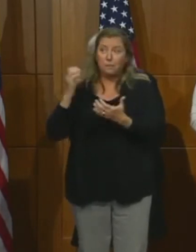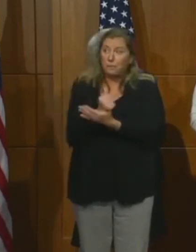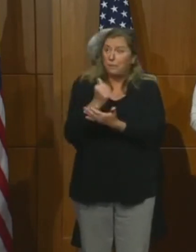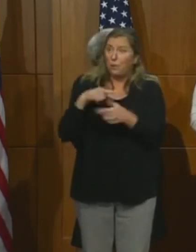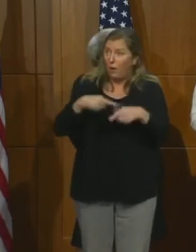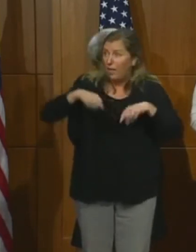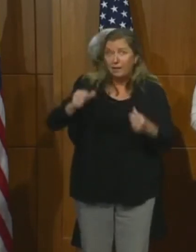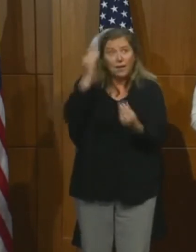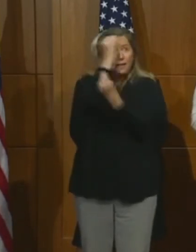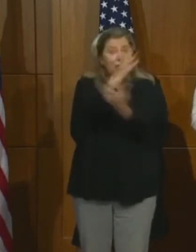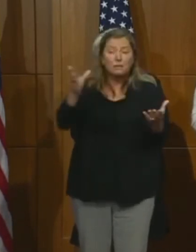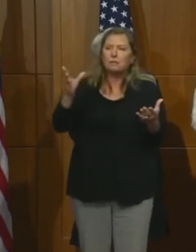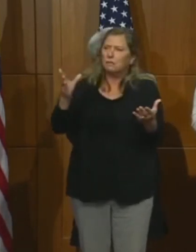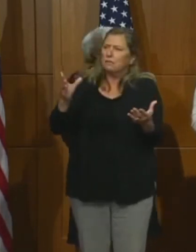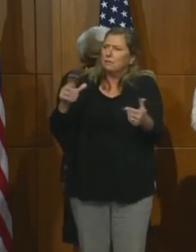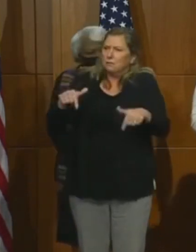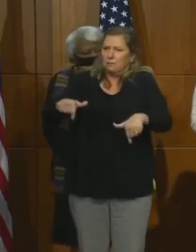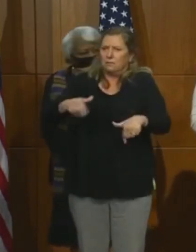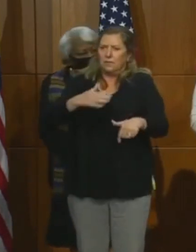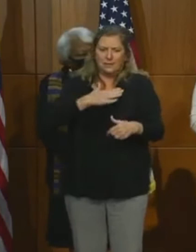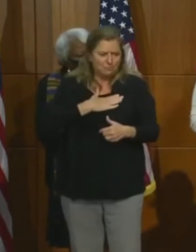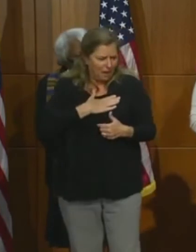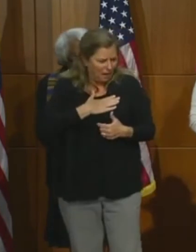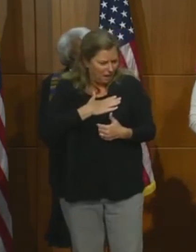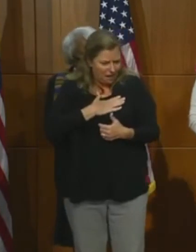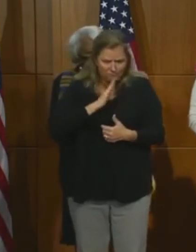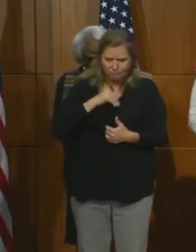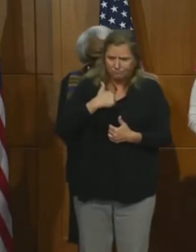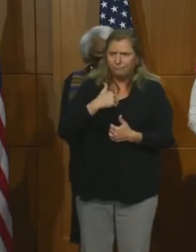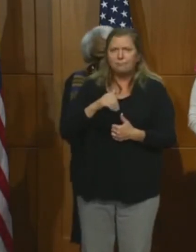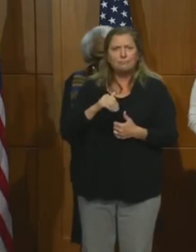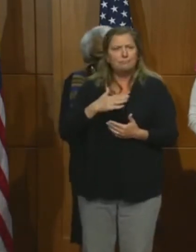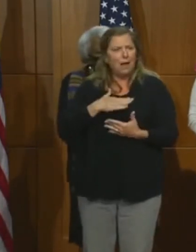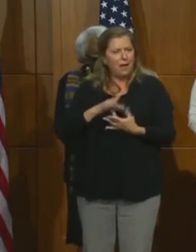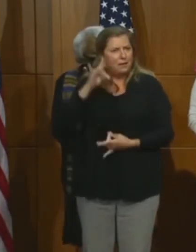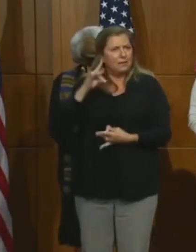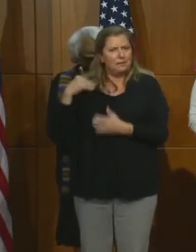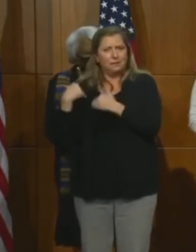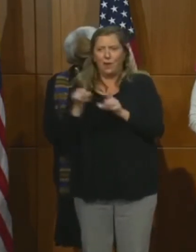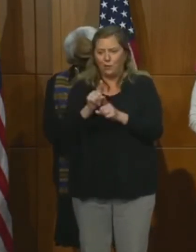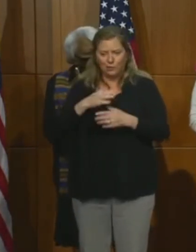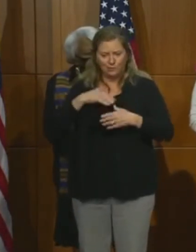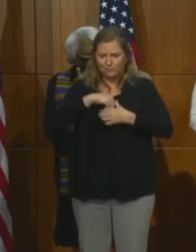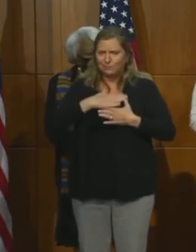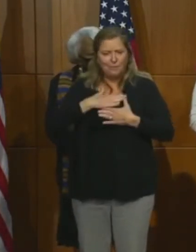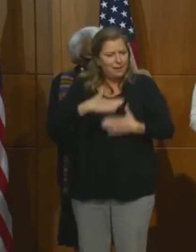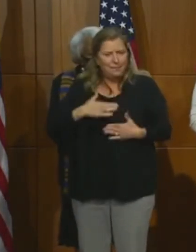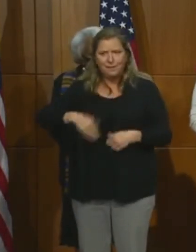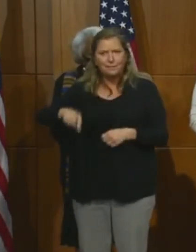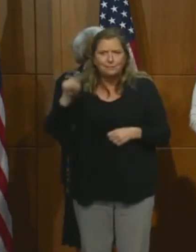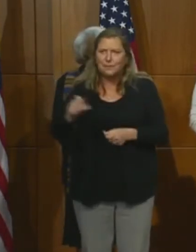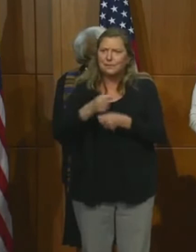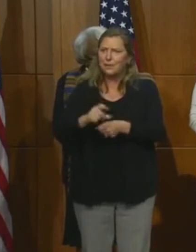know that it is not only my moral and spiritual obligation, but it's also my genetic obligation to make sure